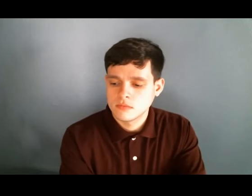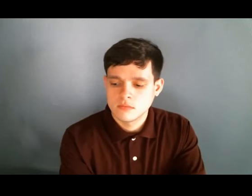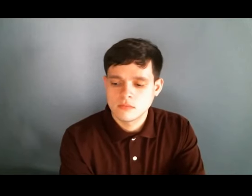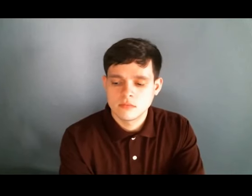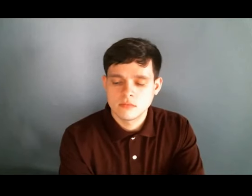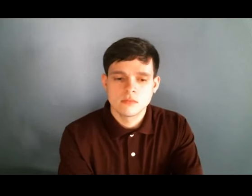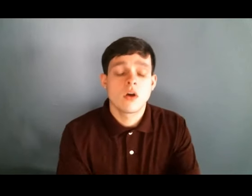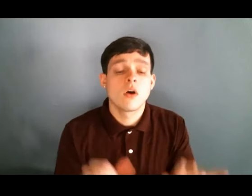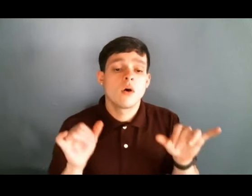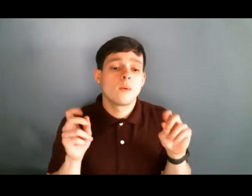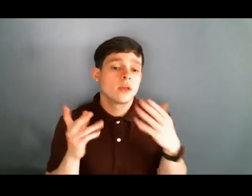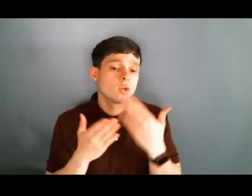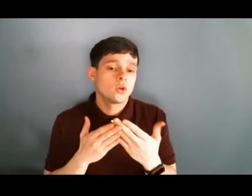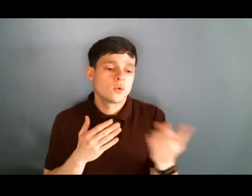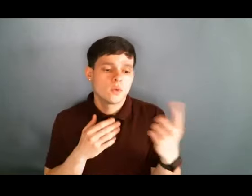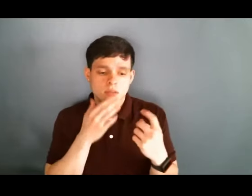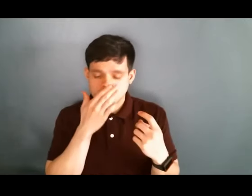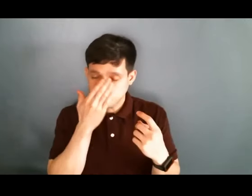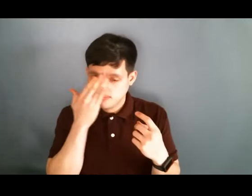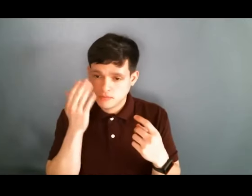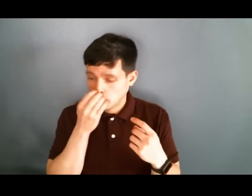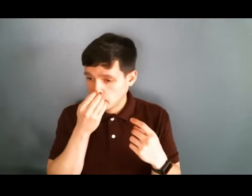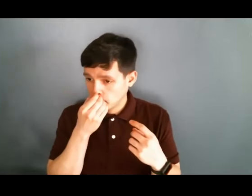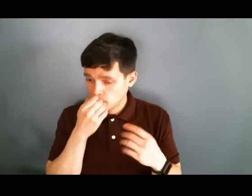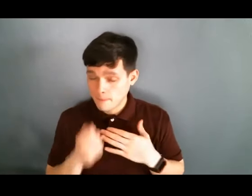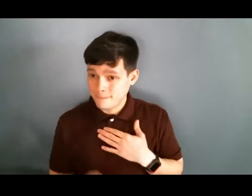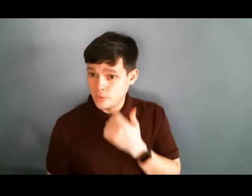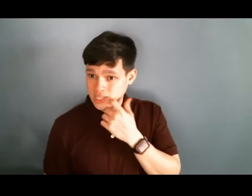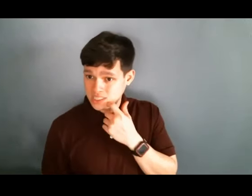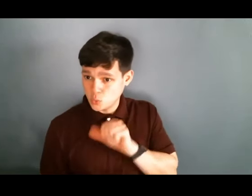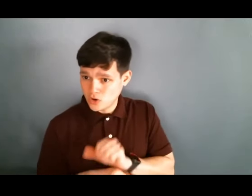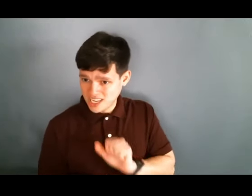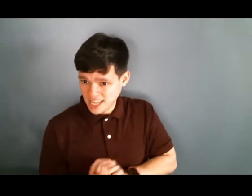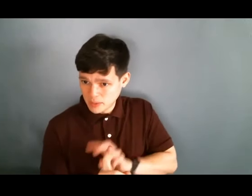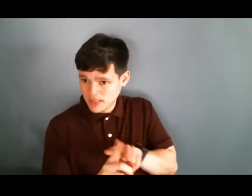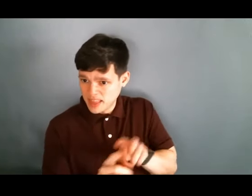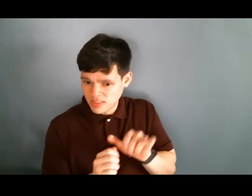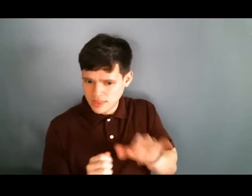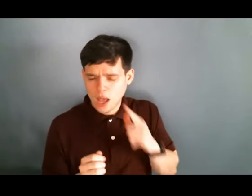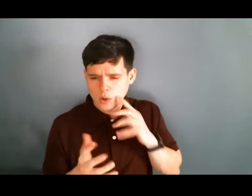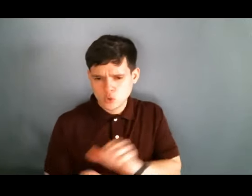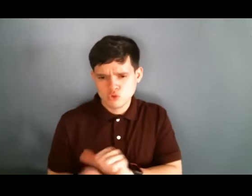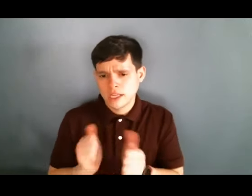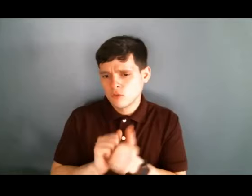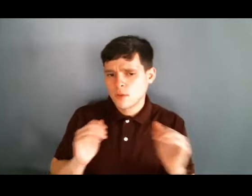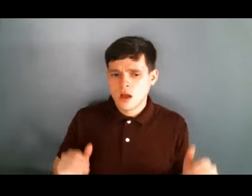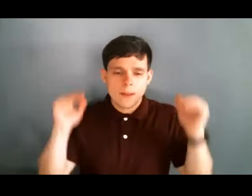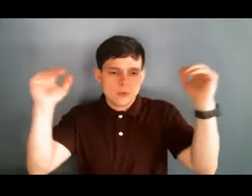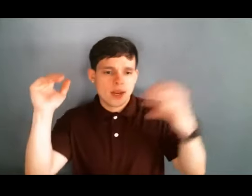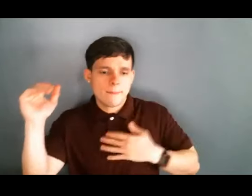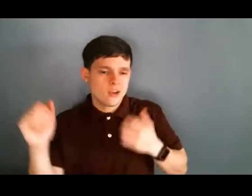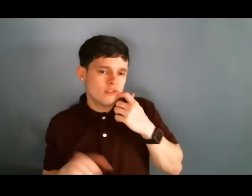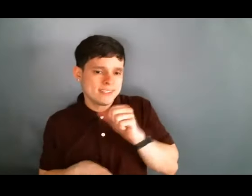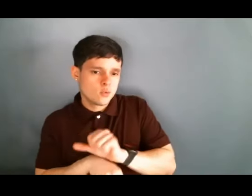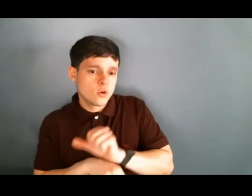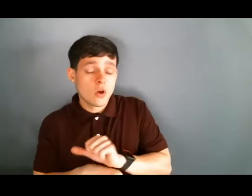Here's a question I think is a bit different. Can I apply with my recent work? I would like to upgrade my recent work. This is a good question because